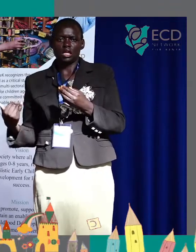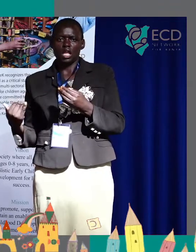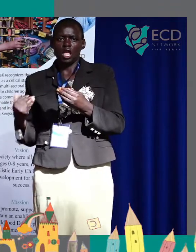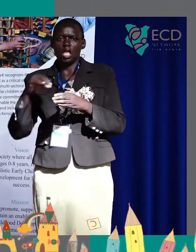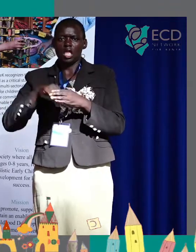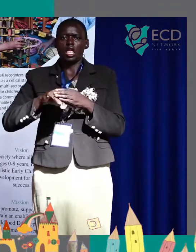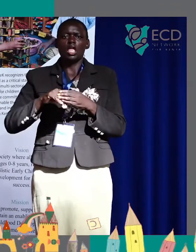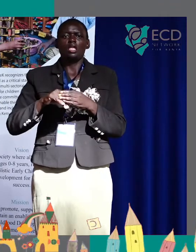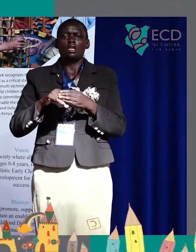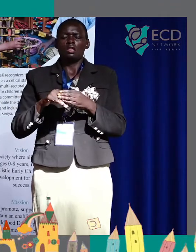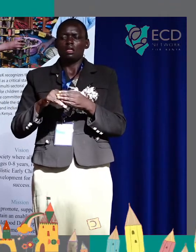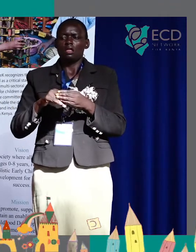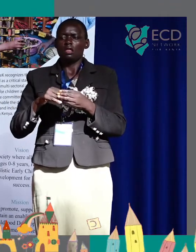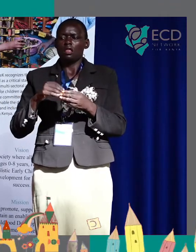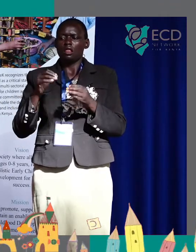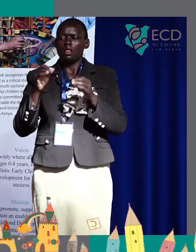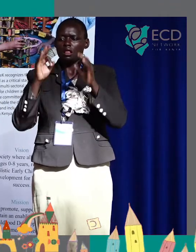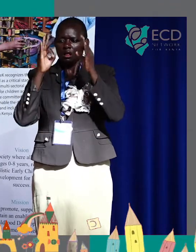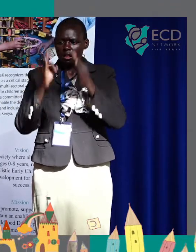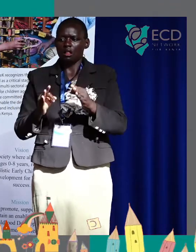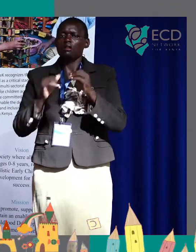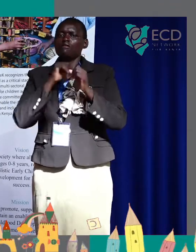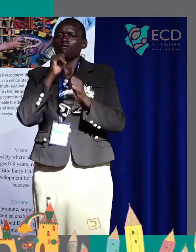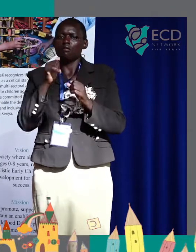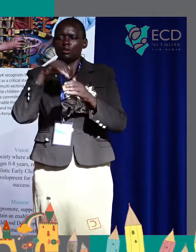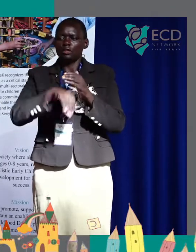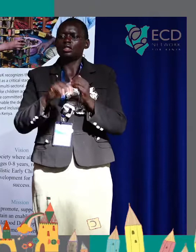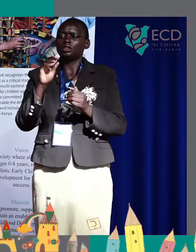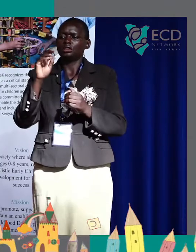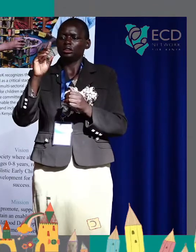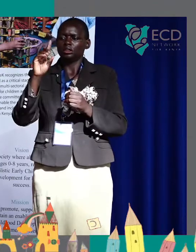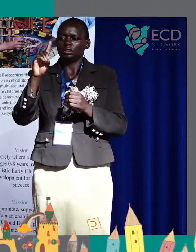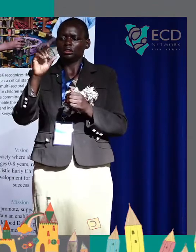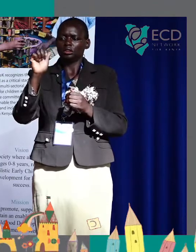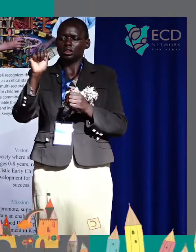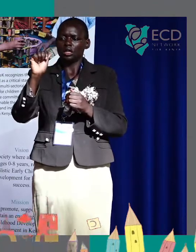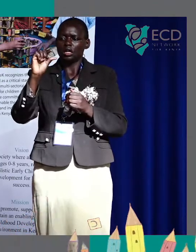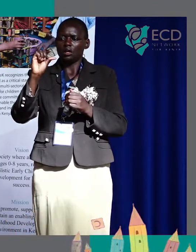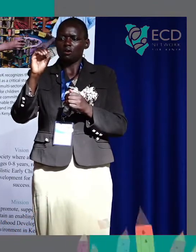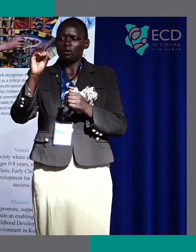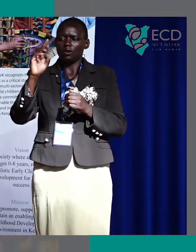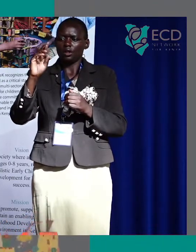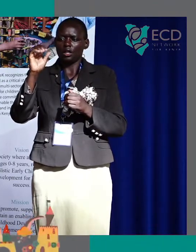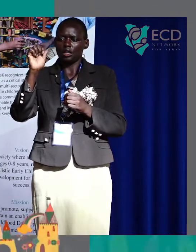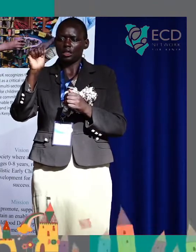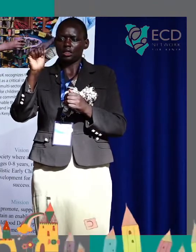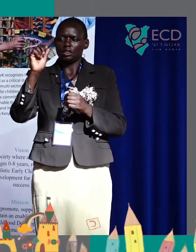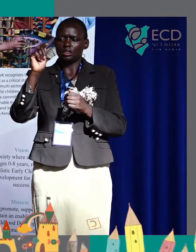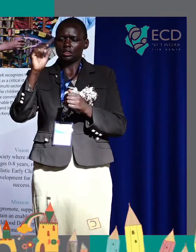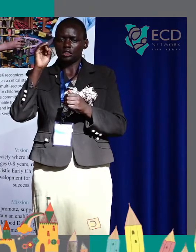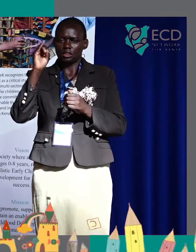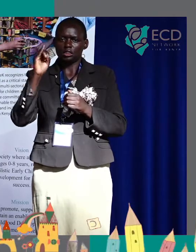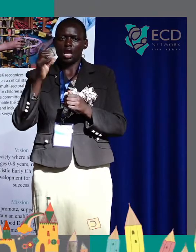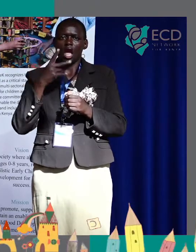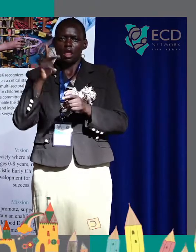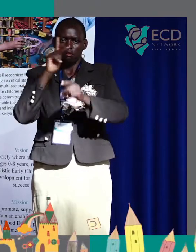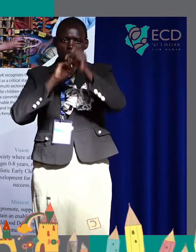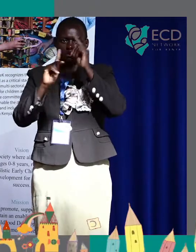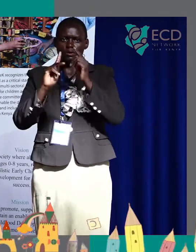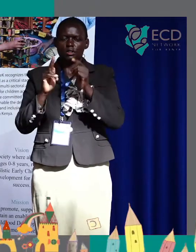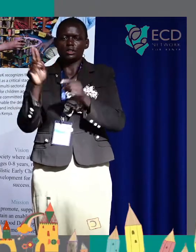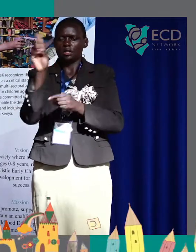home-based daycare centers in Dagoretti. The other will be the status of pre-primary education policy